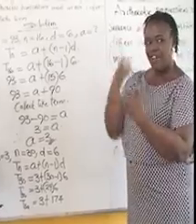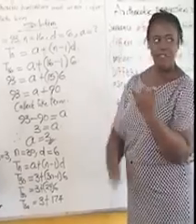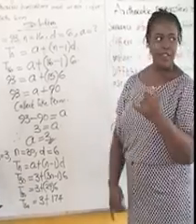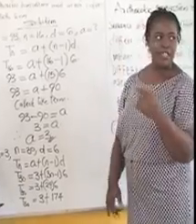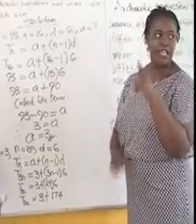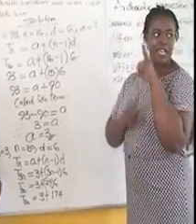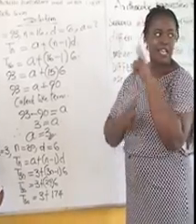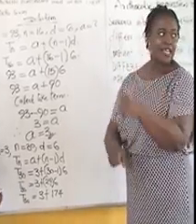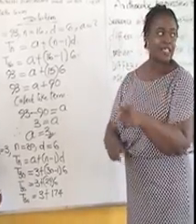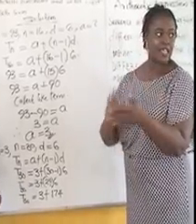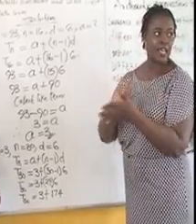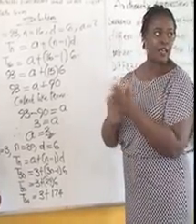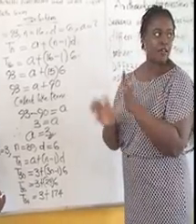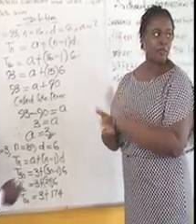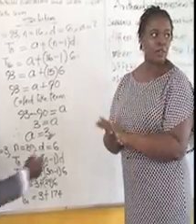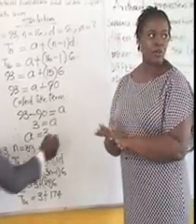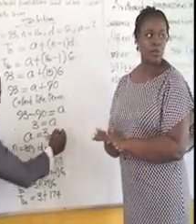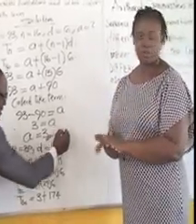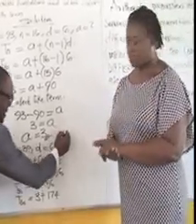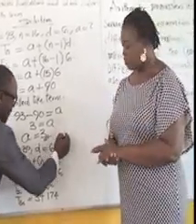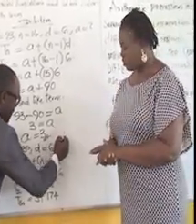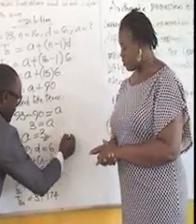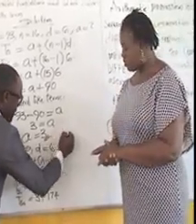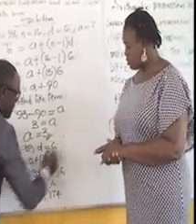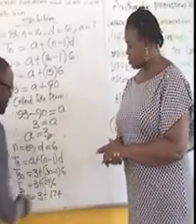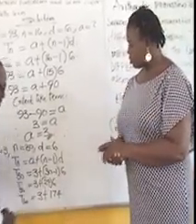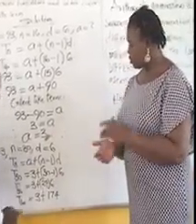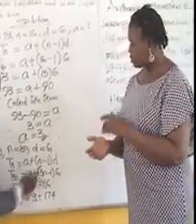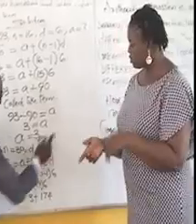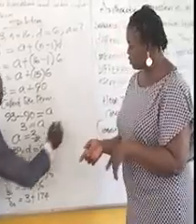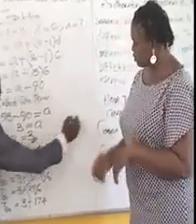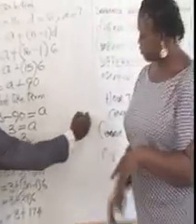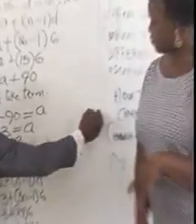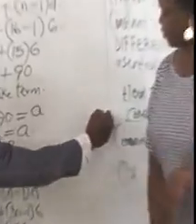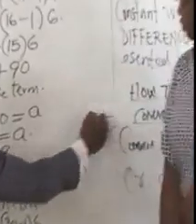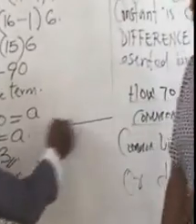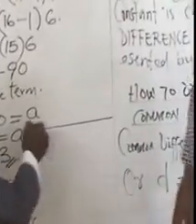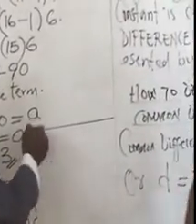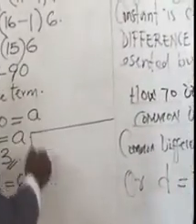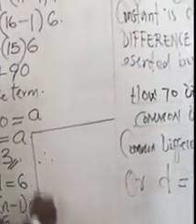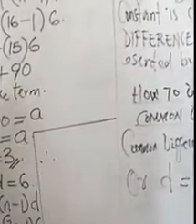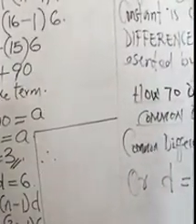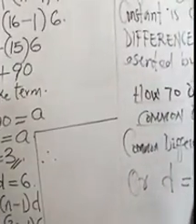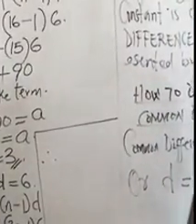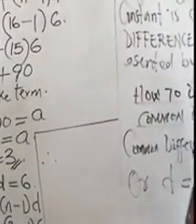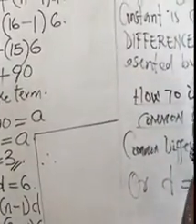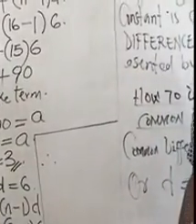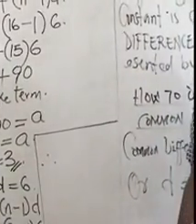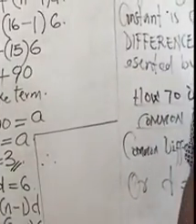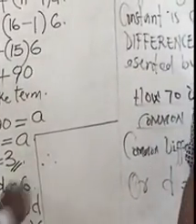30th term of this arithmetic progression? Therefore, let me use